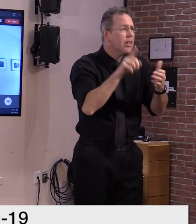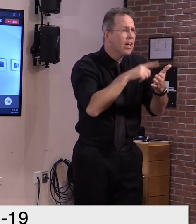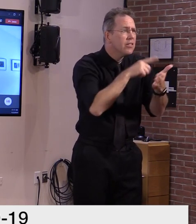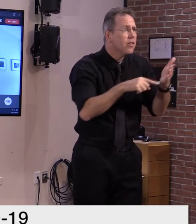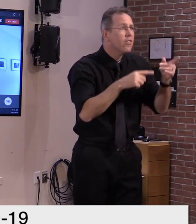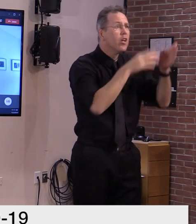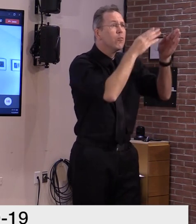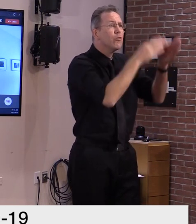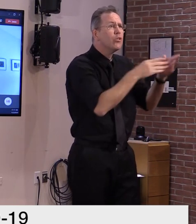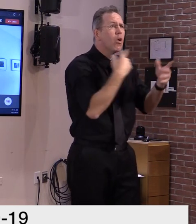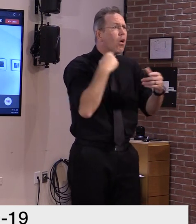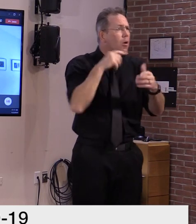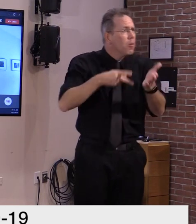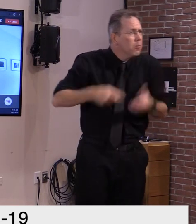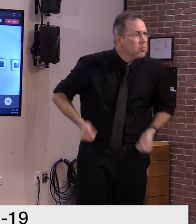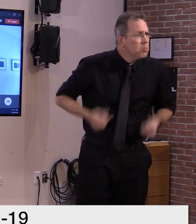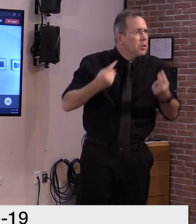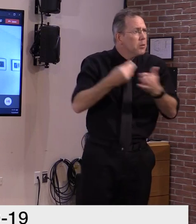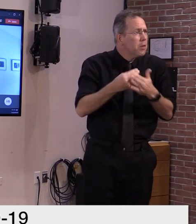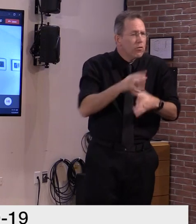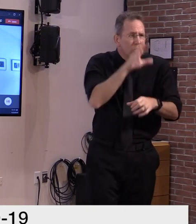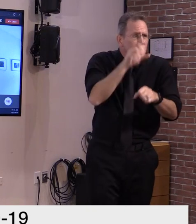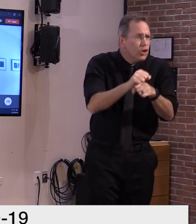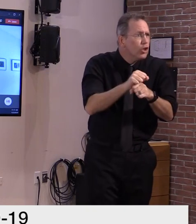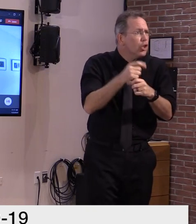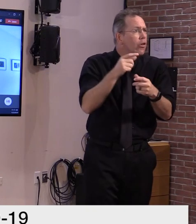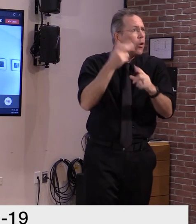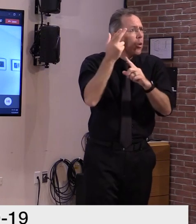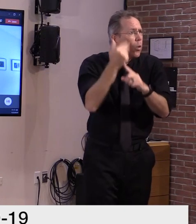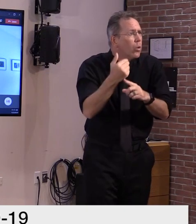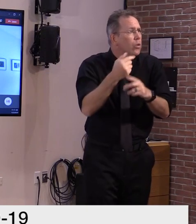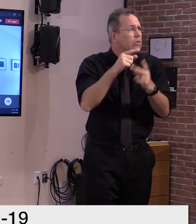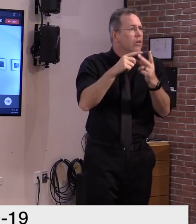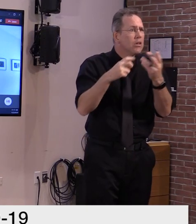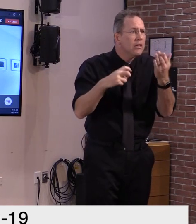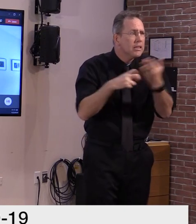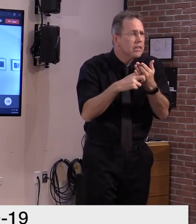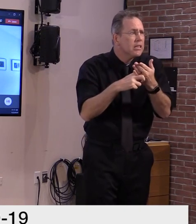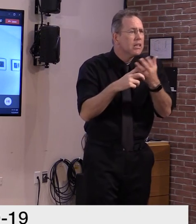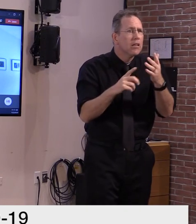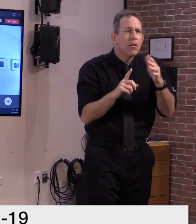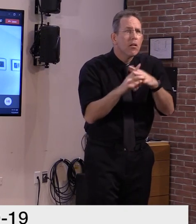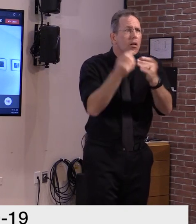from coming to Vermont because they're going to lose a few $1,000 if they don't.